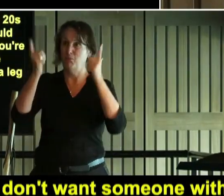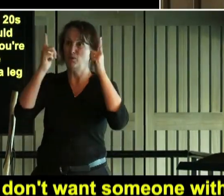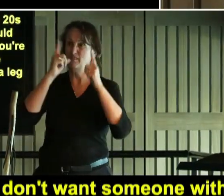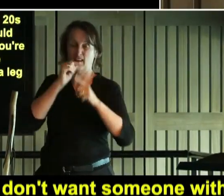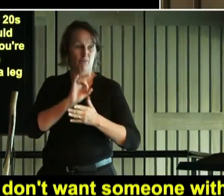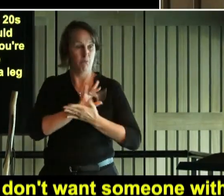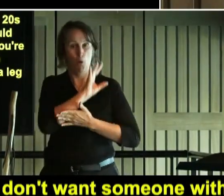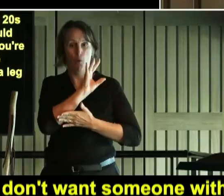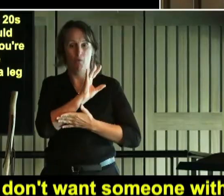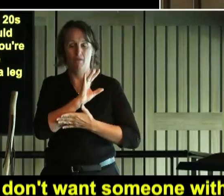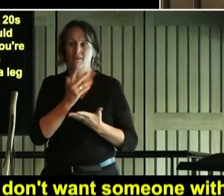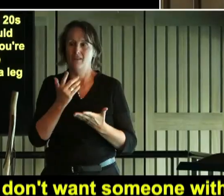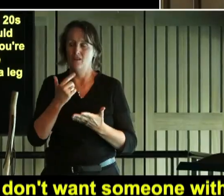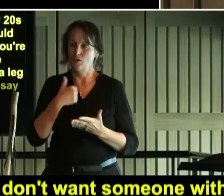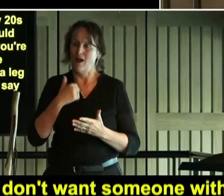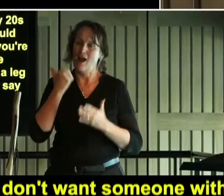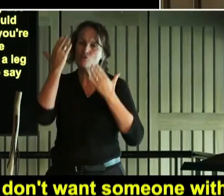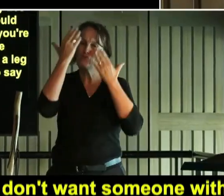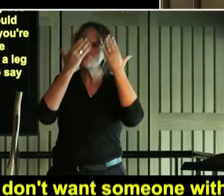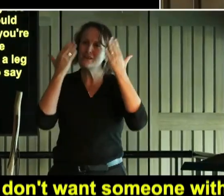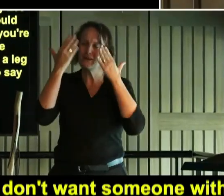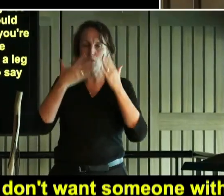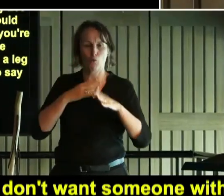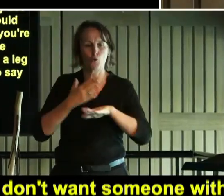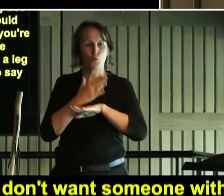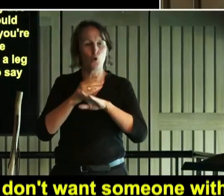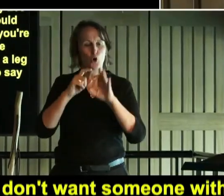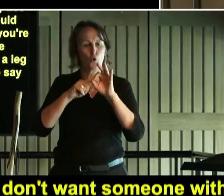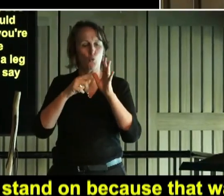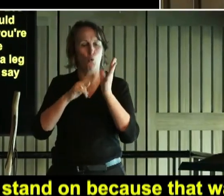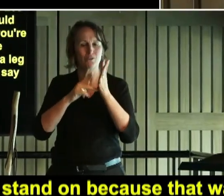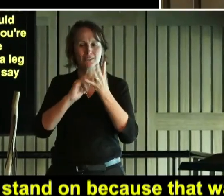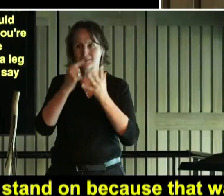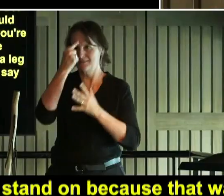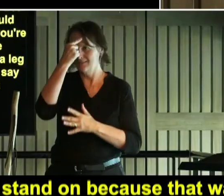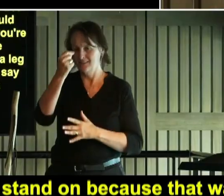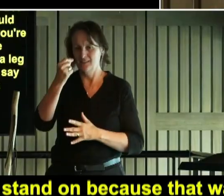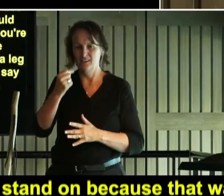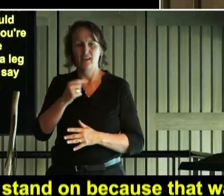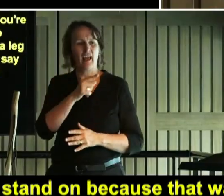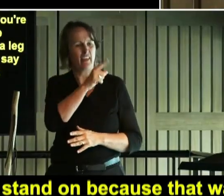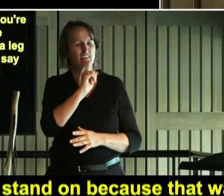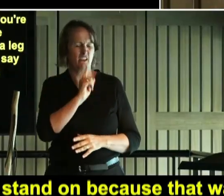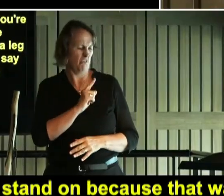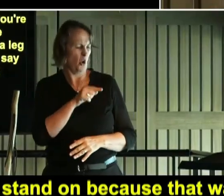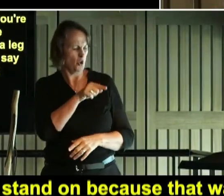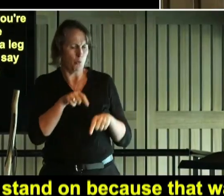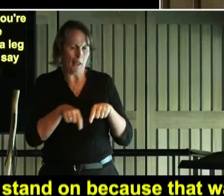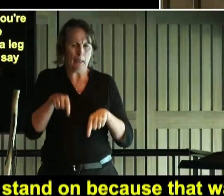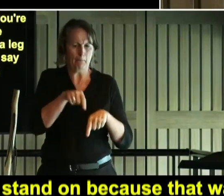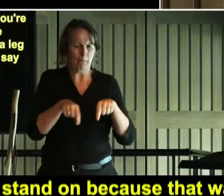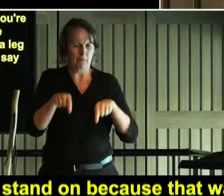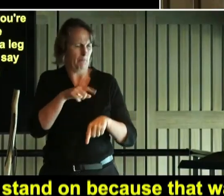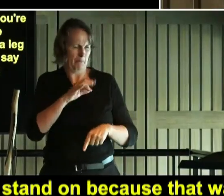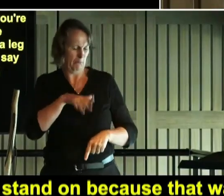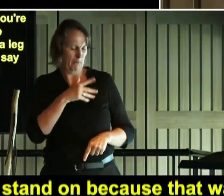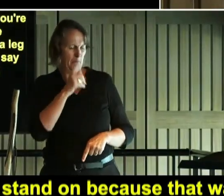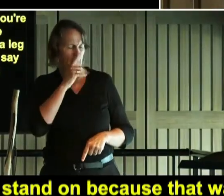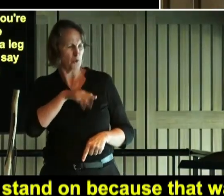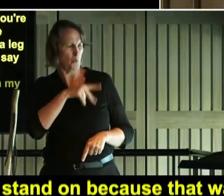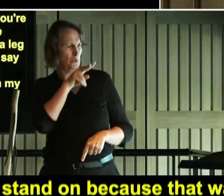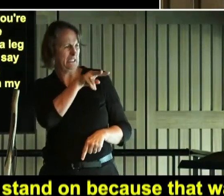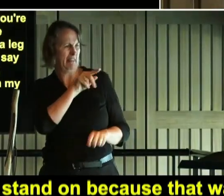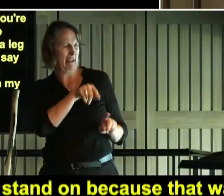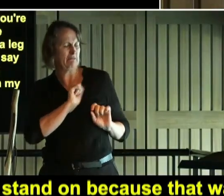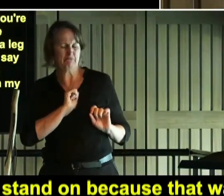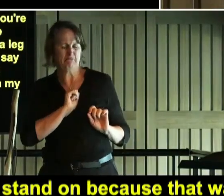of thing. I remember my dream was to be a flight attendant with Qantas, and they told me that, no, you're limp, you wouldn't be able to serve properly, and people don't want to see people with